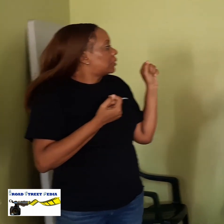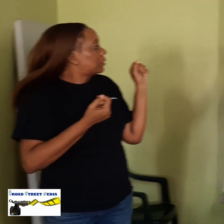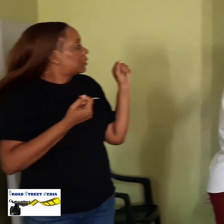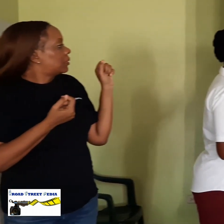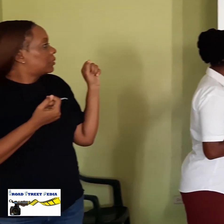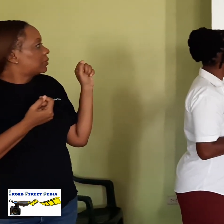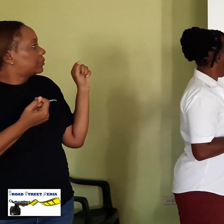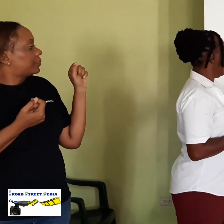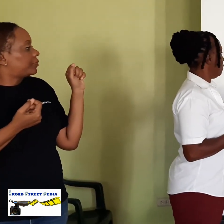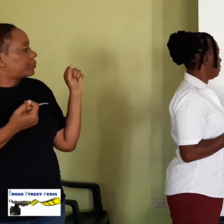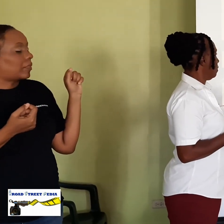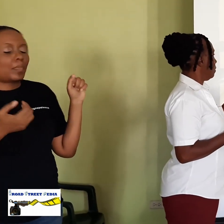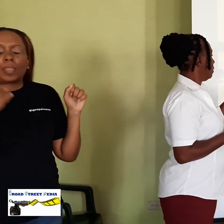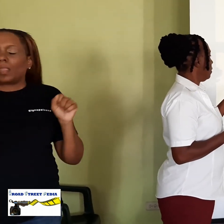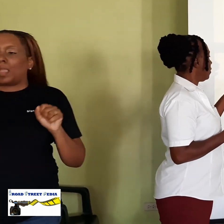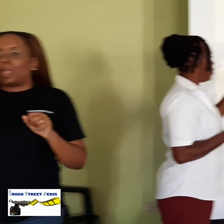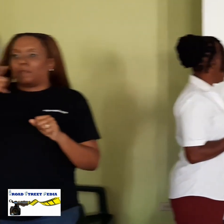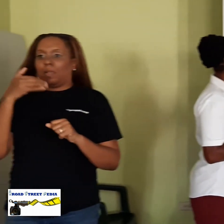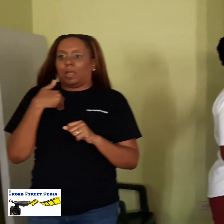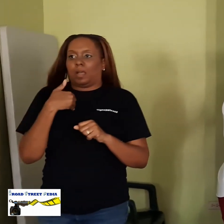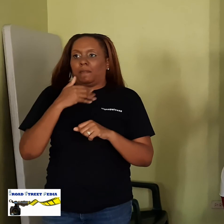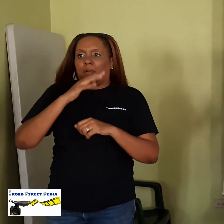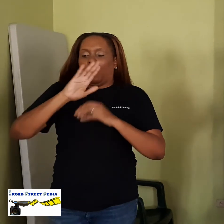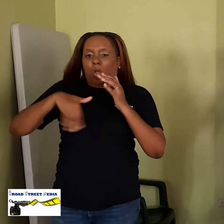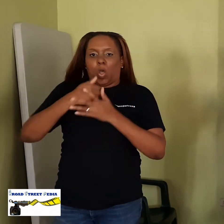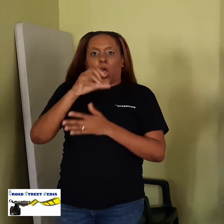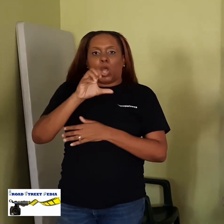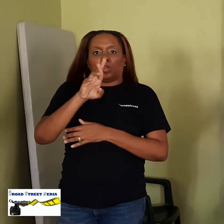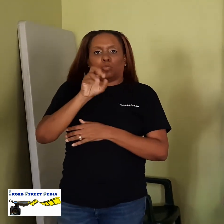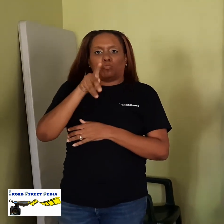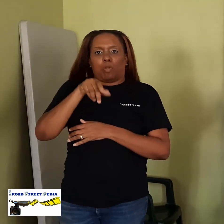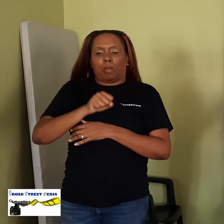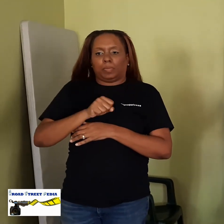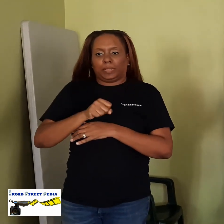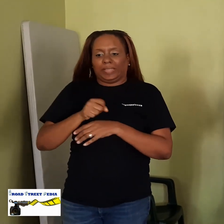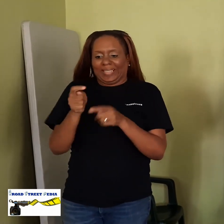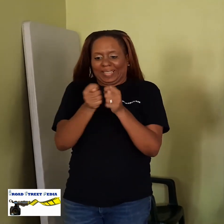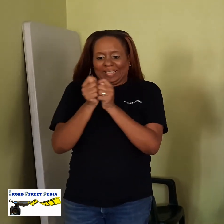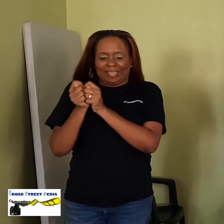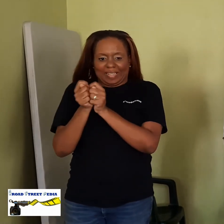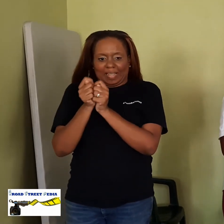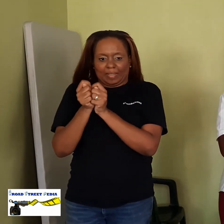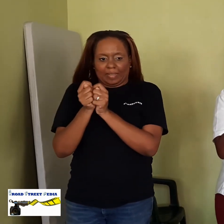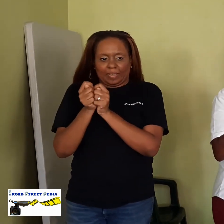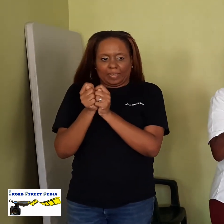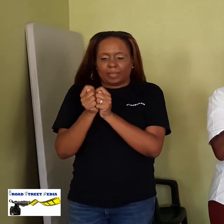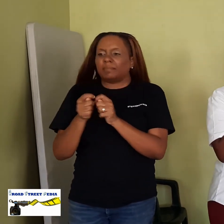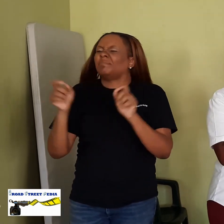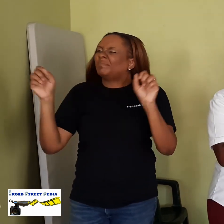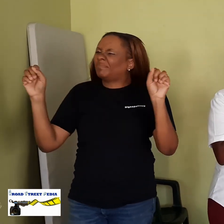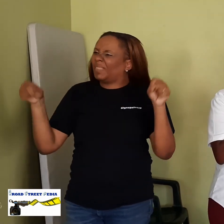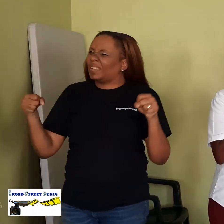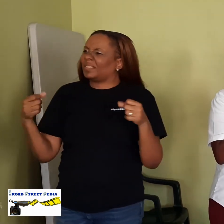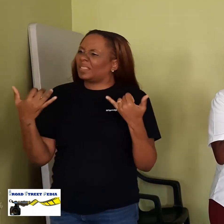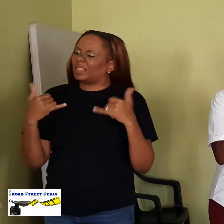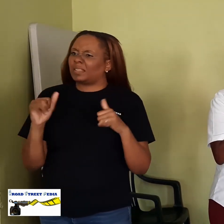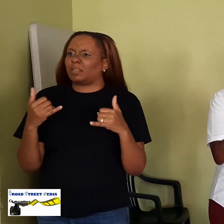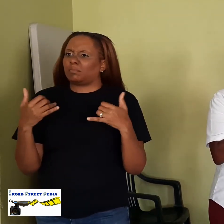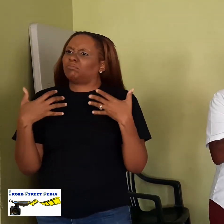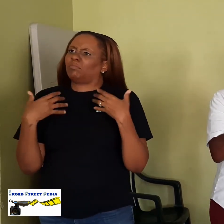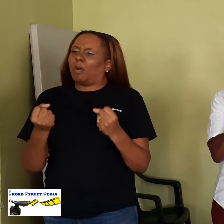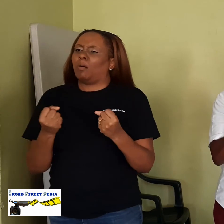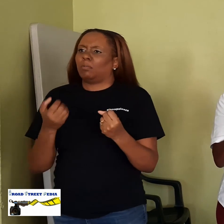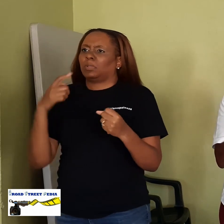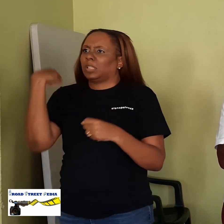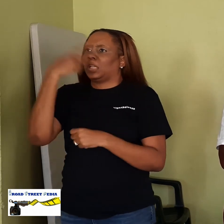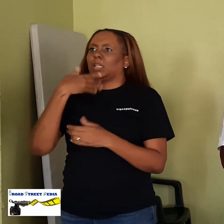if they're exposed to these crops that send off the gas, although they may remain firm,